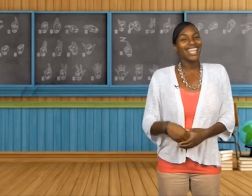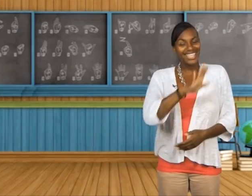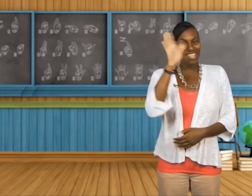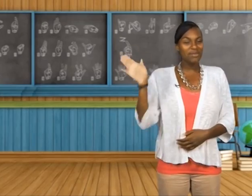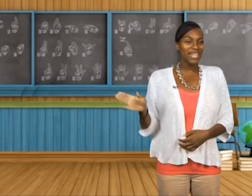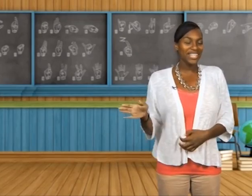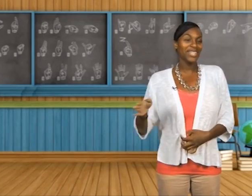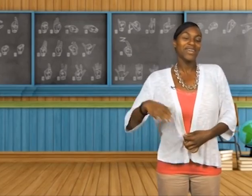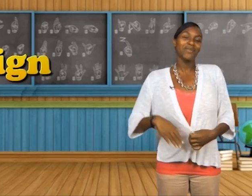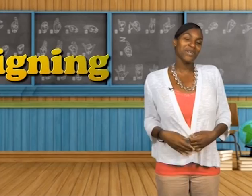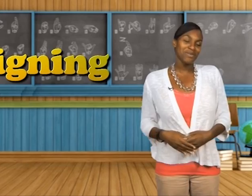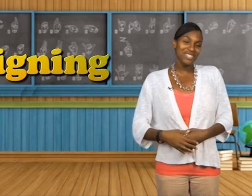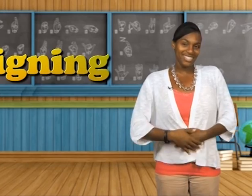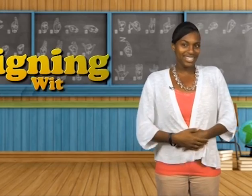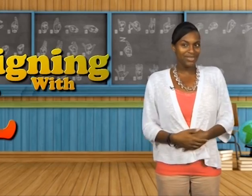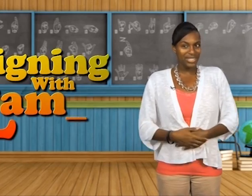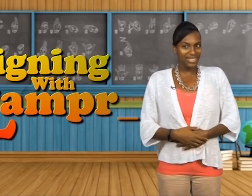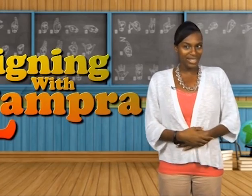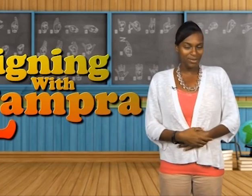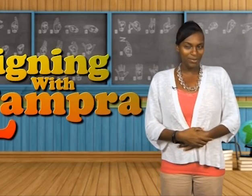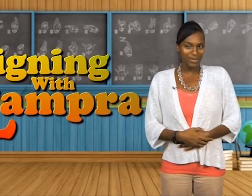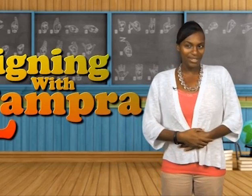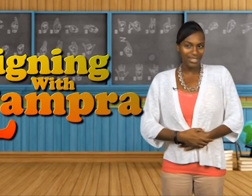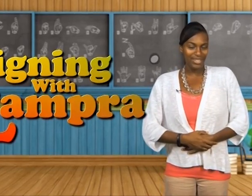Hey everybody, welcome to Signing with Lampra.